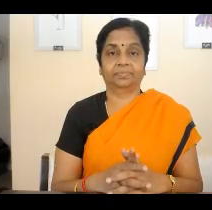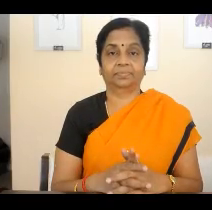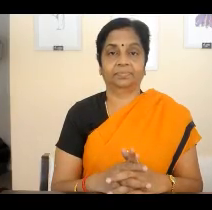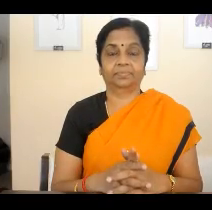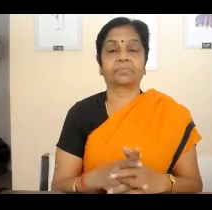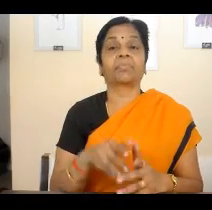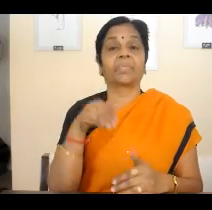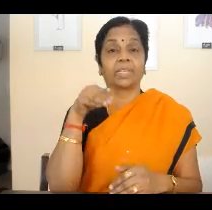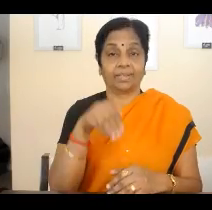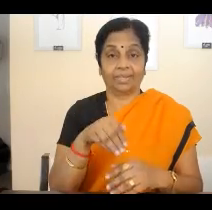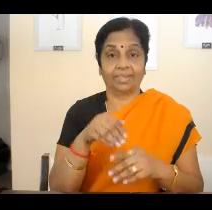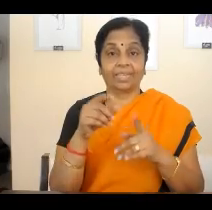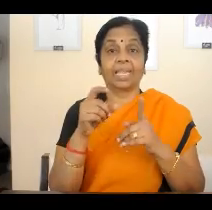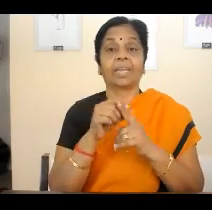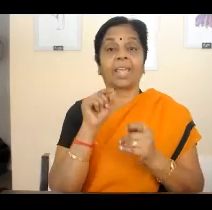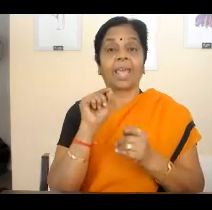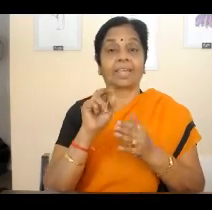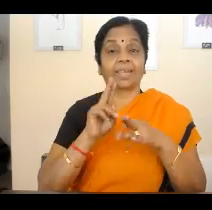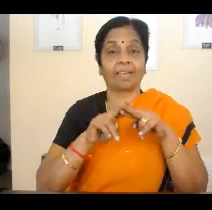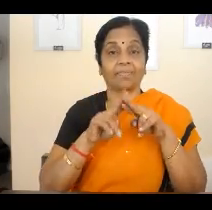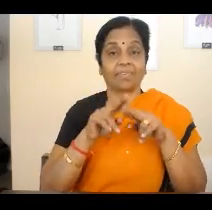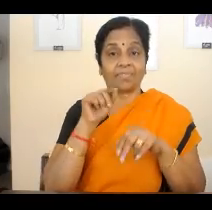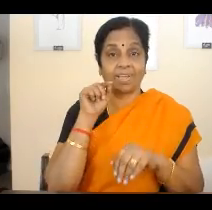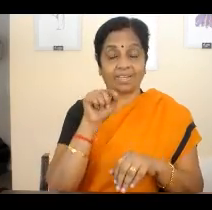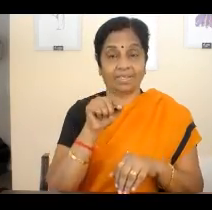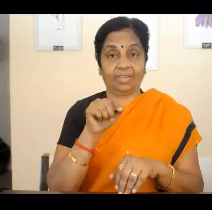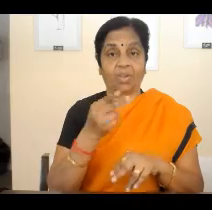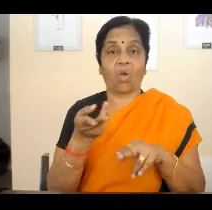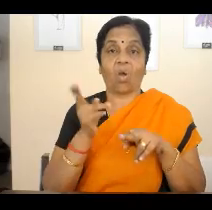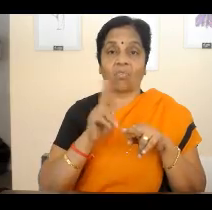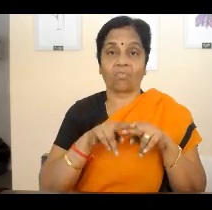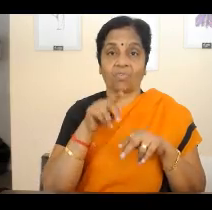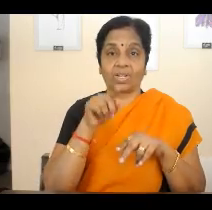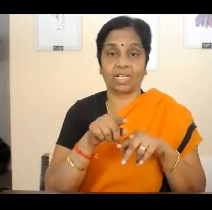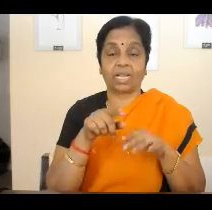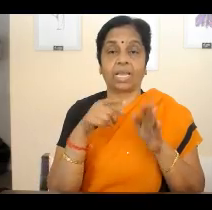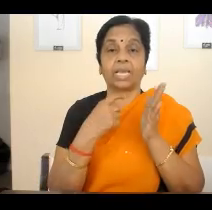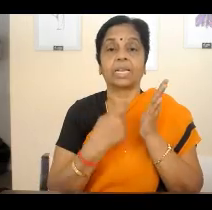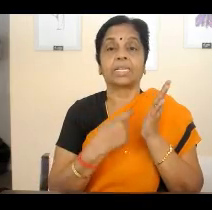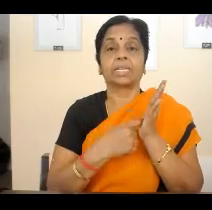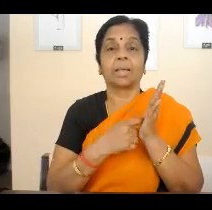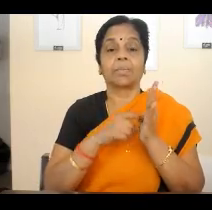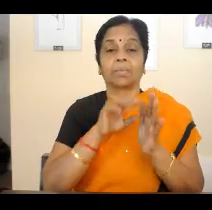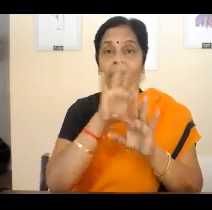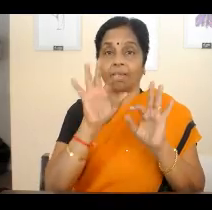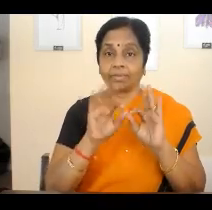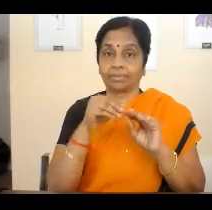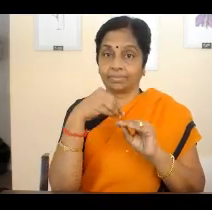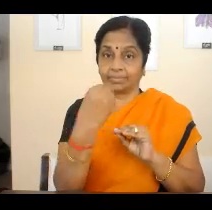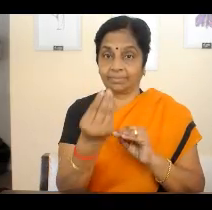In the definition of reasonable accommodation,